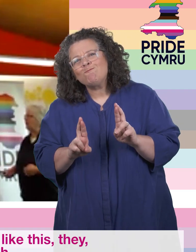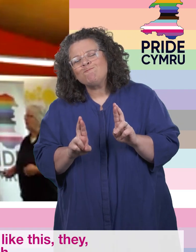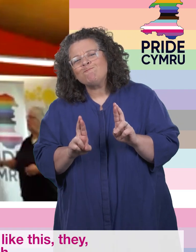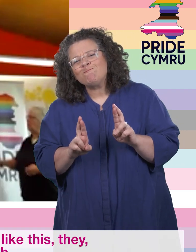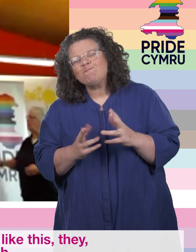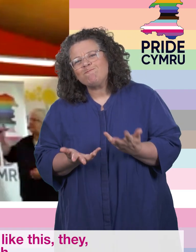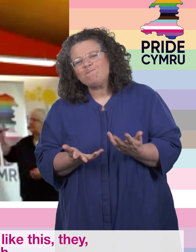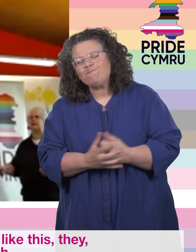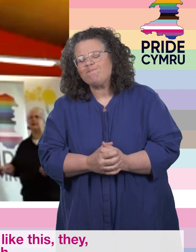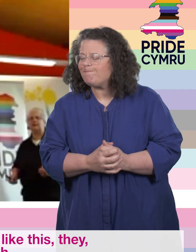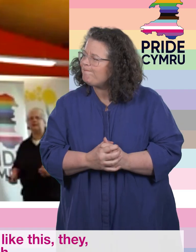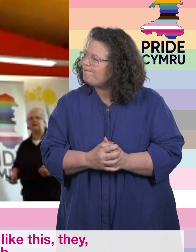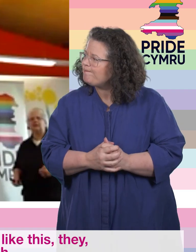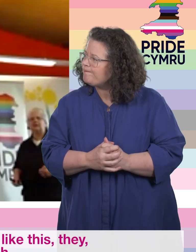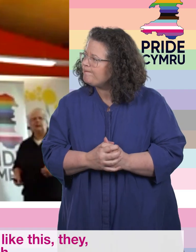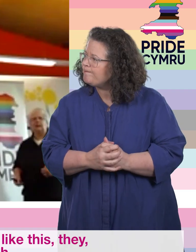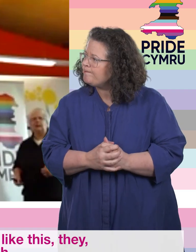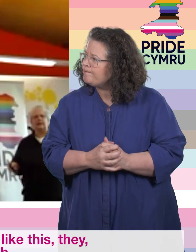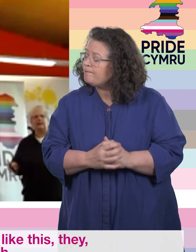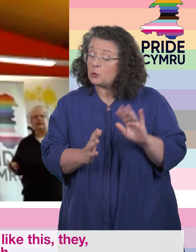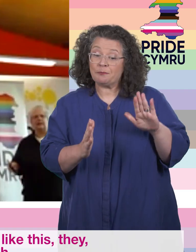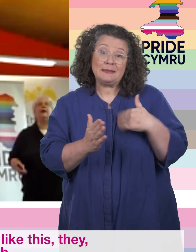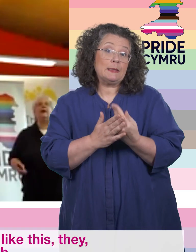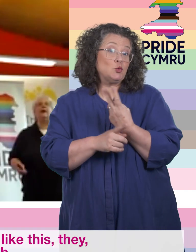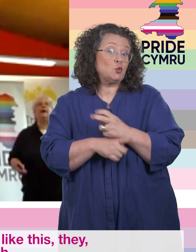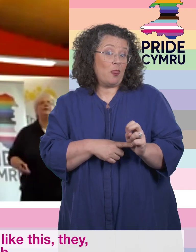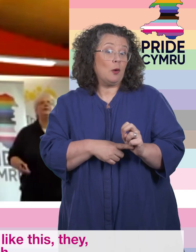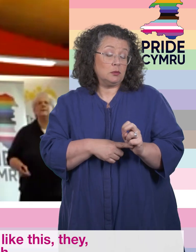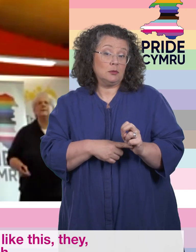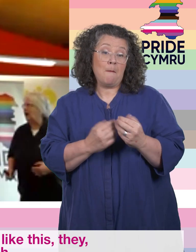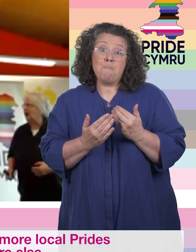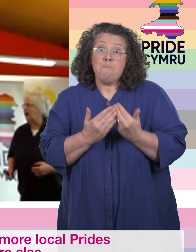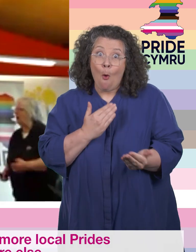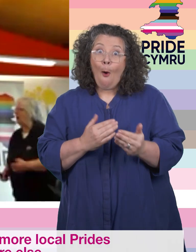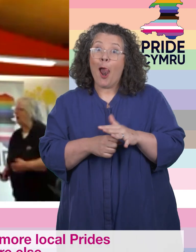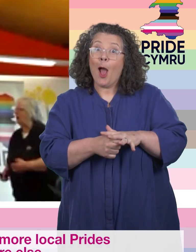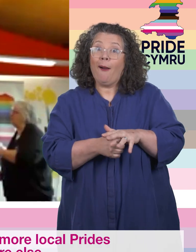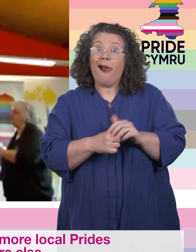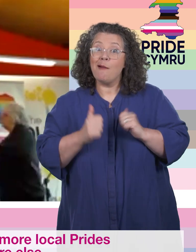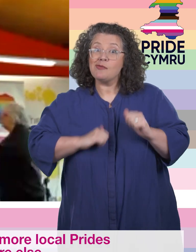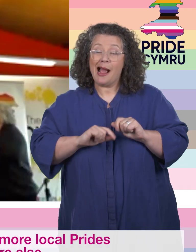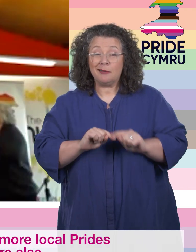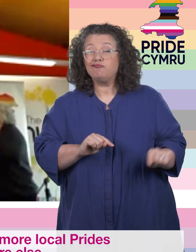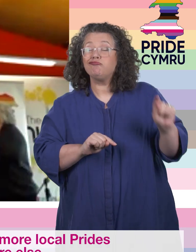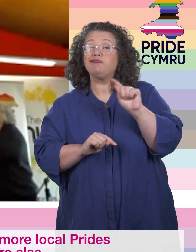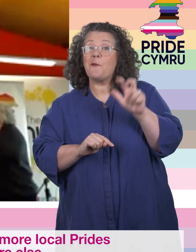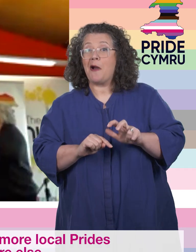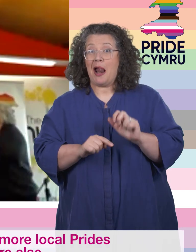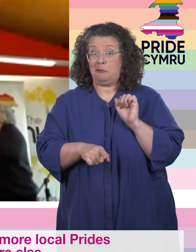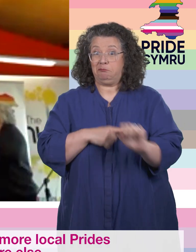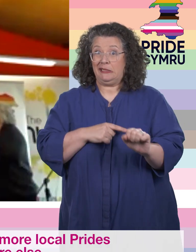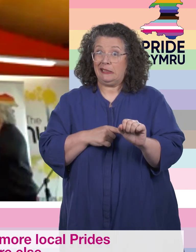And so when they see things like this, they can only wait. And so since